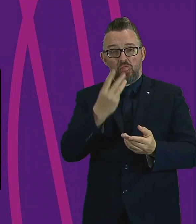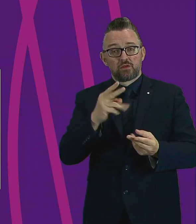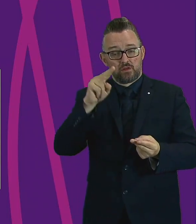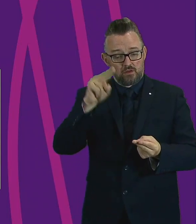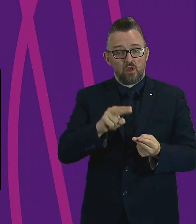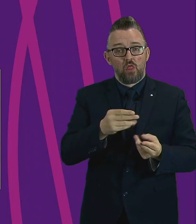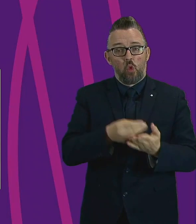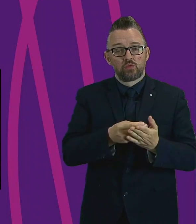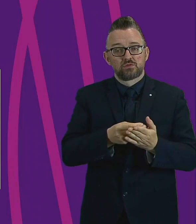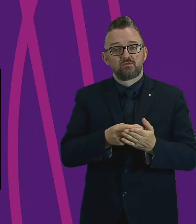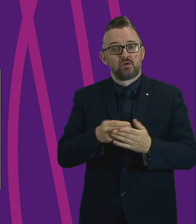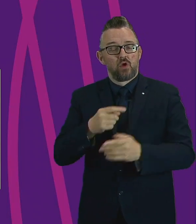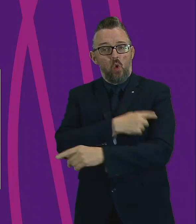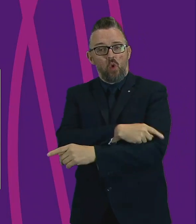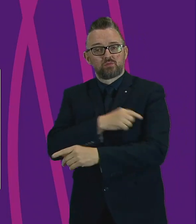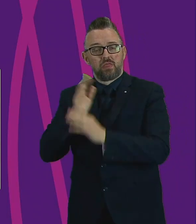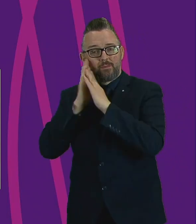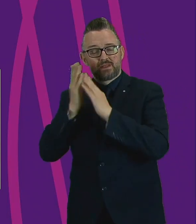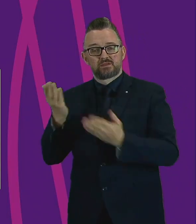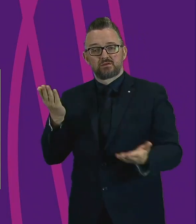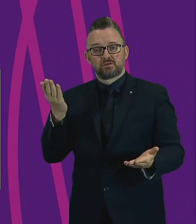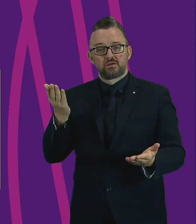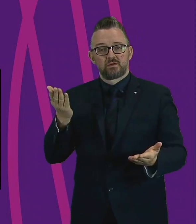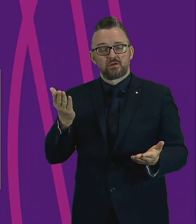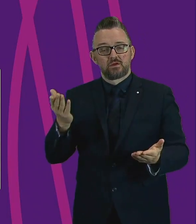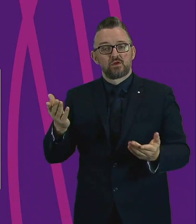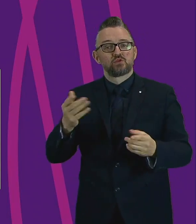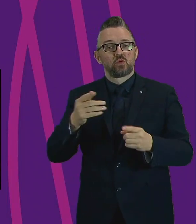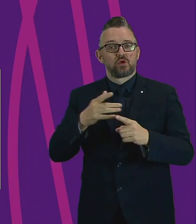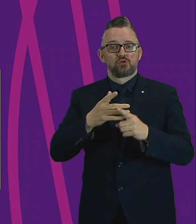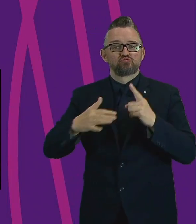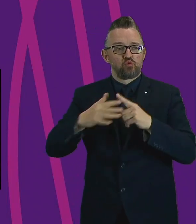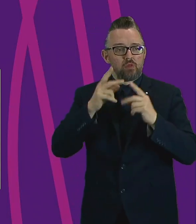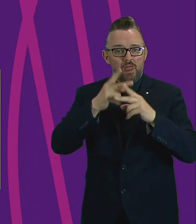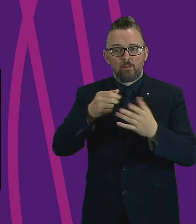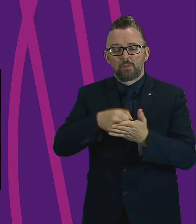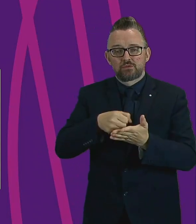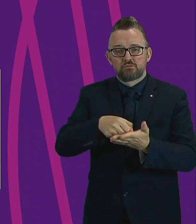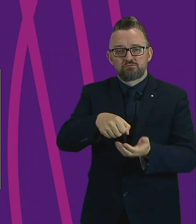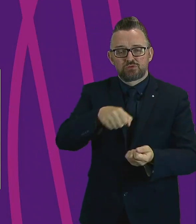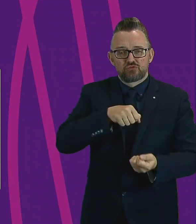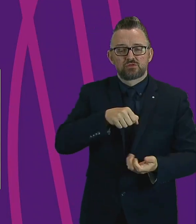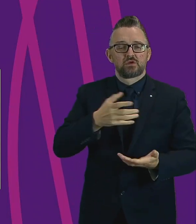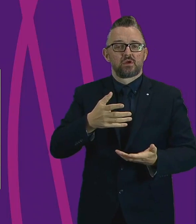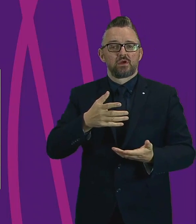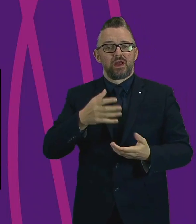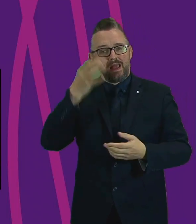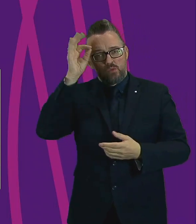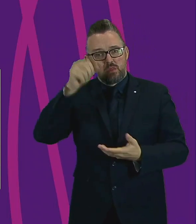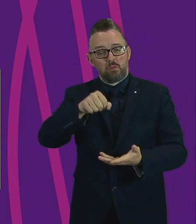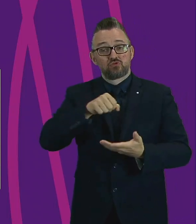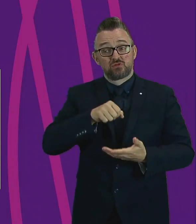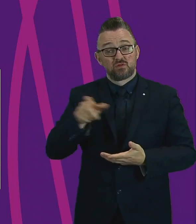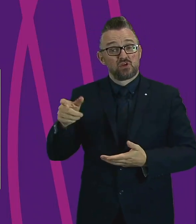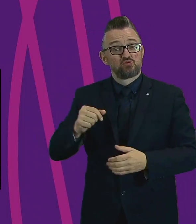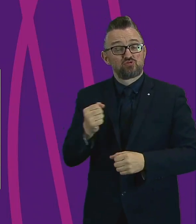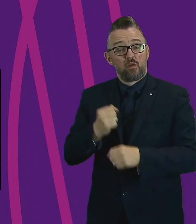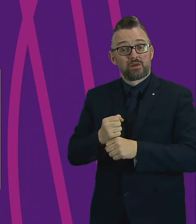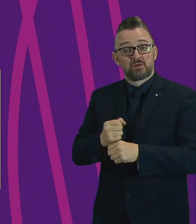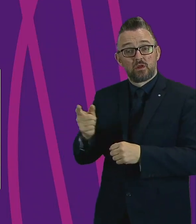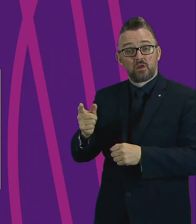third. So this means in cutting social care budgets and council budgets, what the Scottish Government has actually done is cost